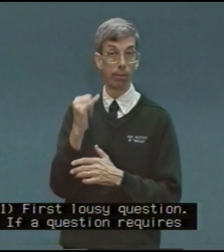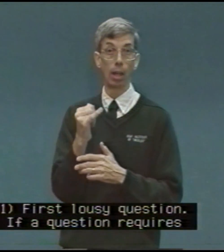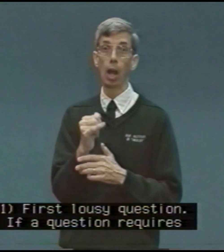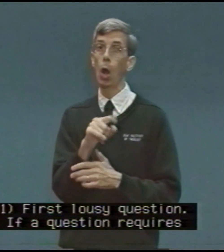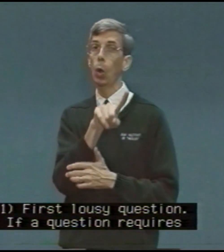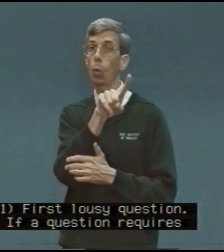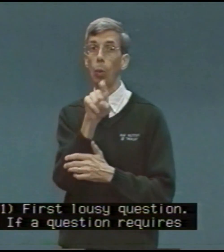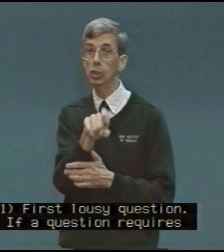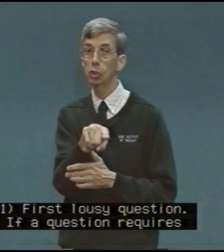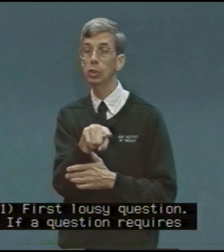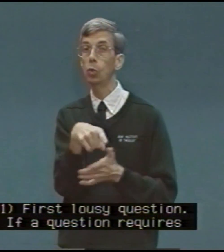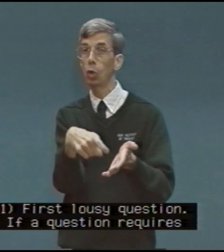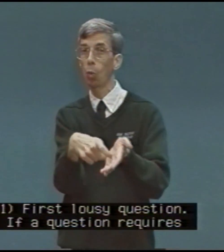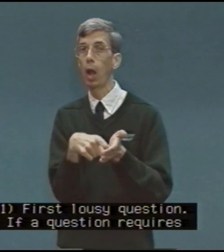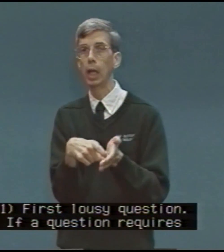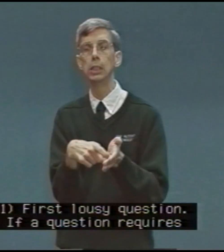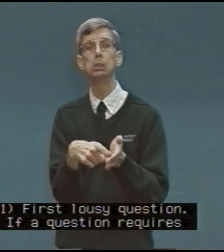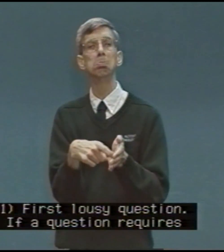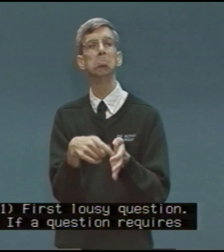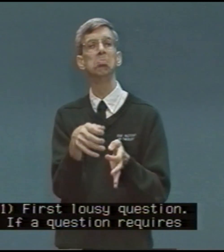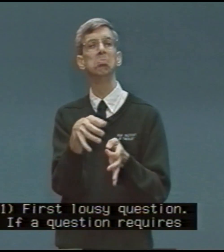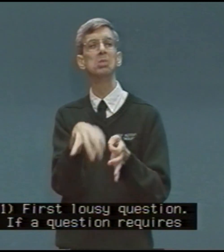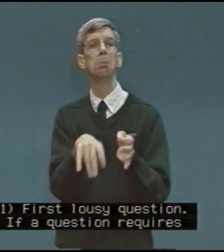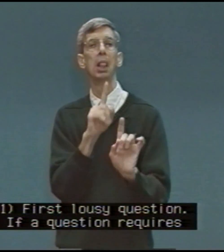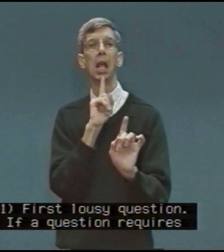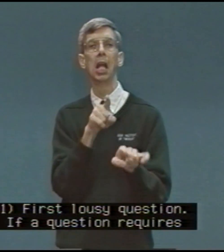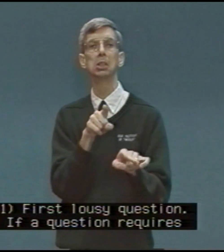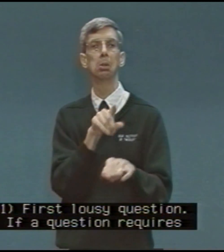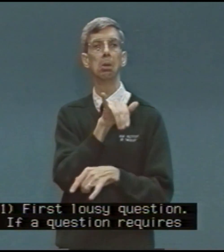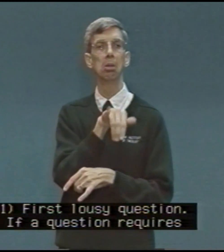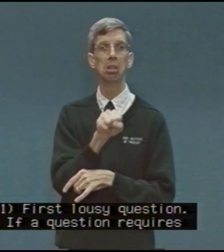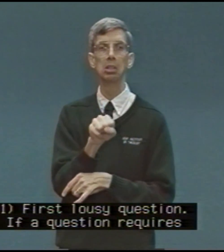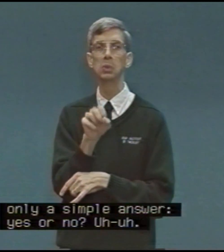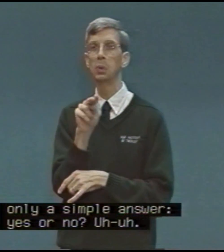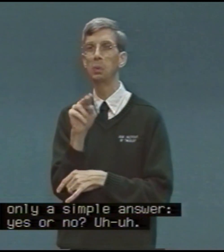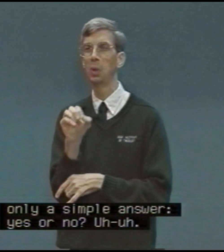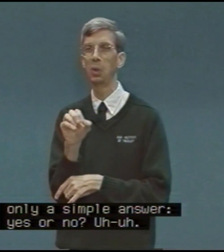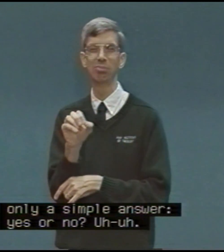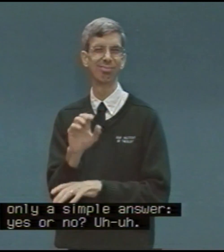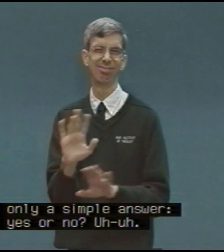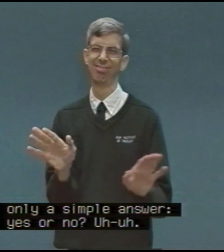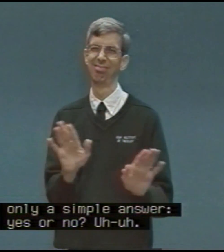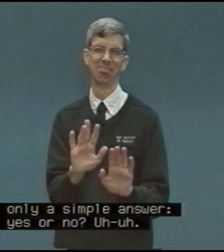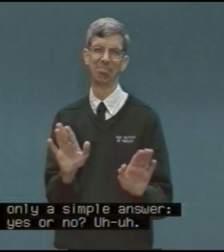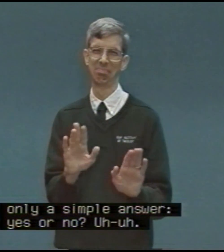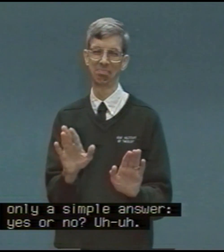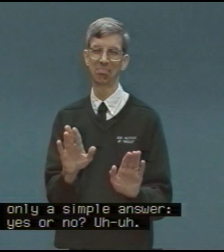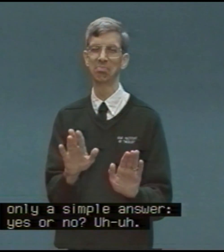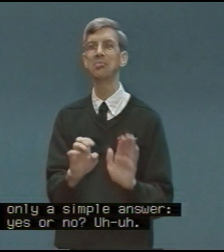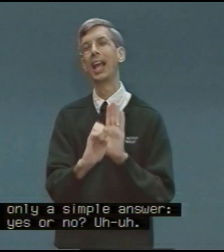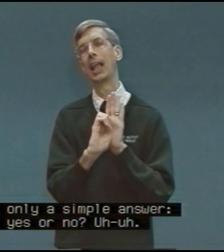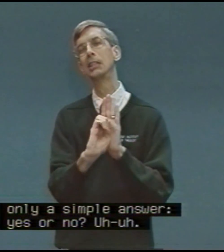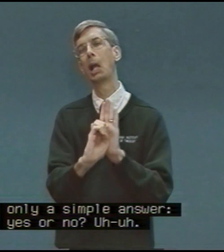First, lousy questions. If a question requires only a simple answer, yes or